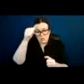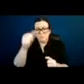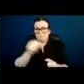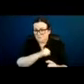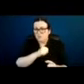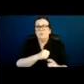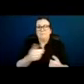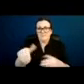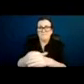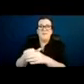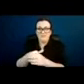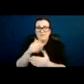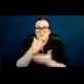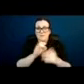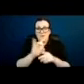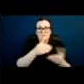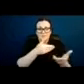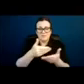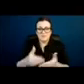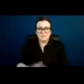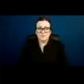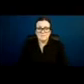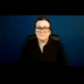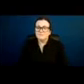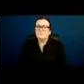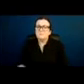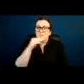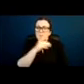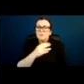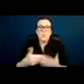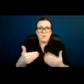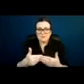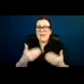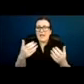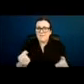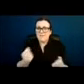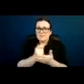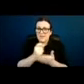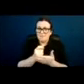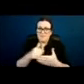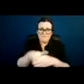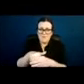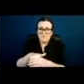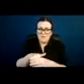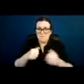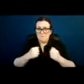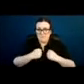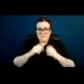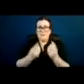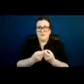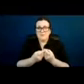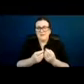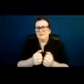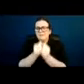in those consultations. It is important that you take the time to participate. My department and I value your